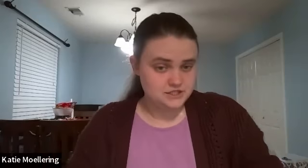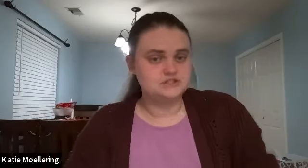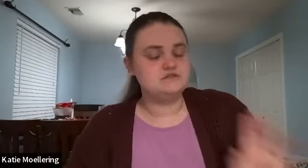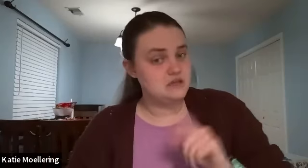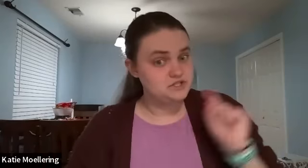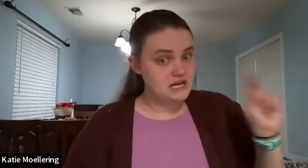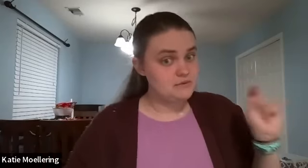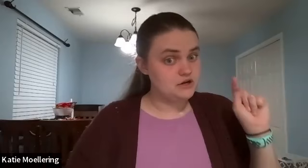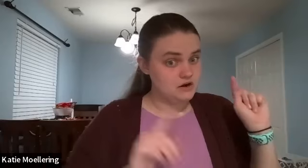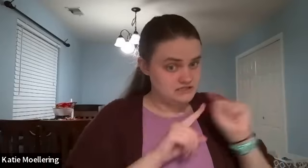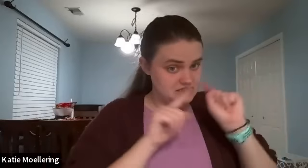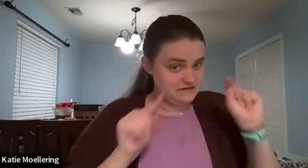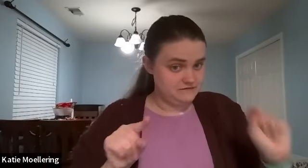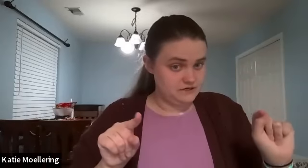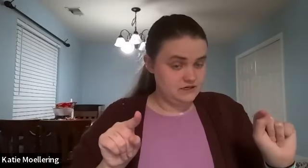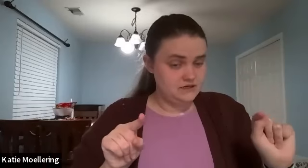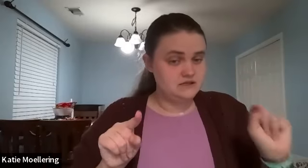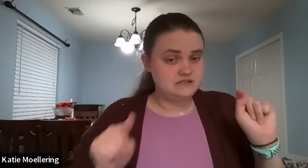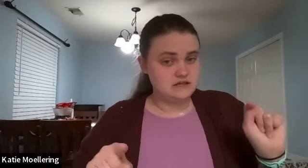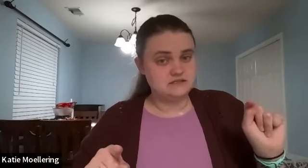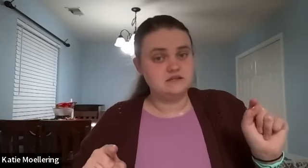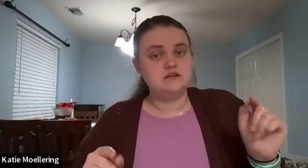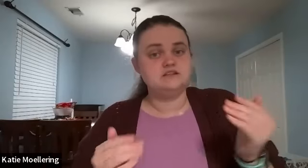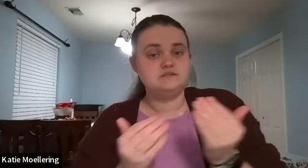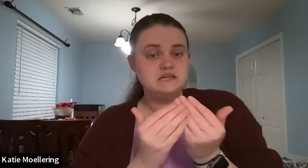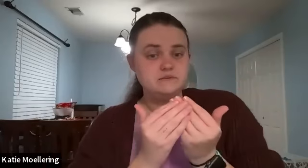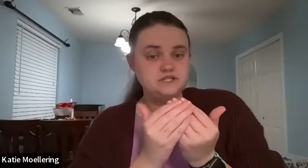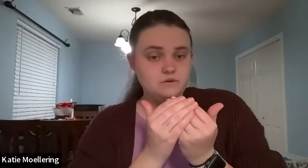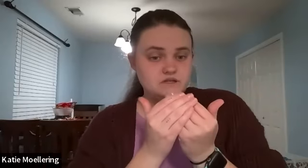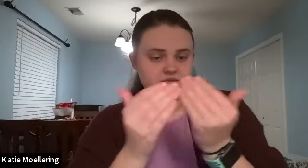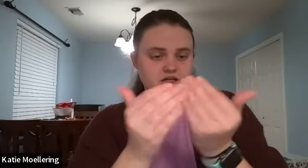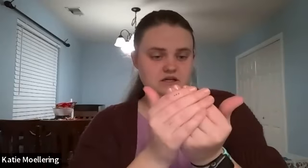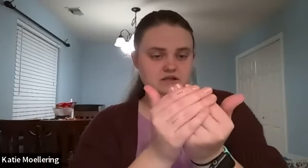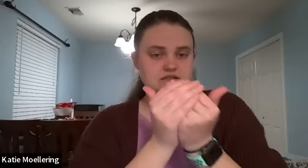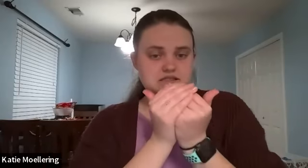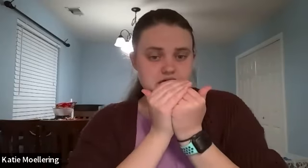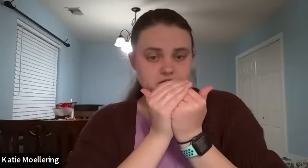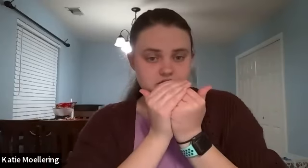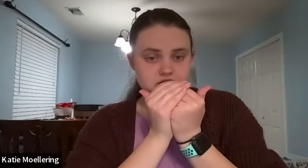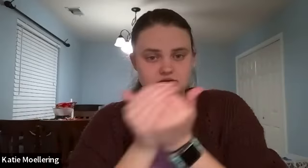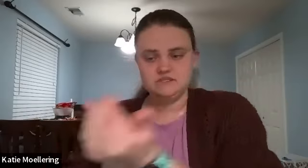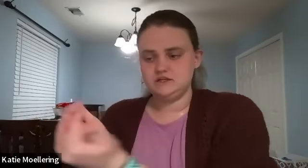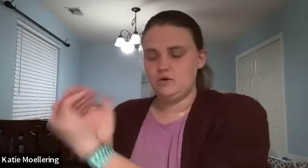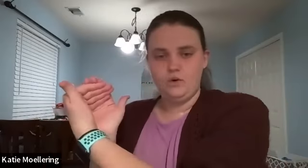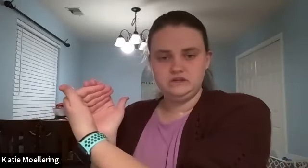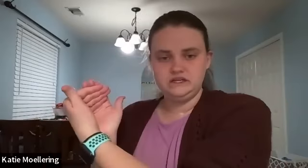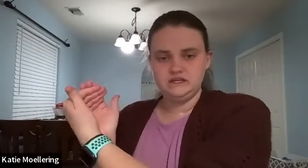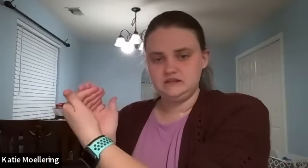sandwich. So sandwich and hamburger are different signs. So sandwich is going to be sandwich. It's almost like you're holding it.